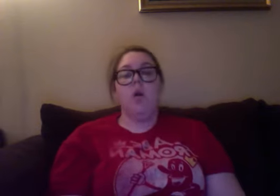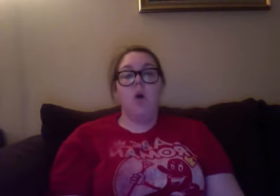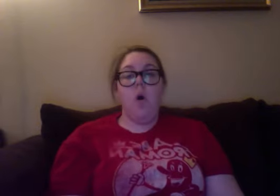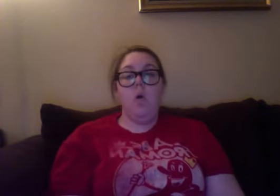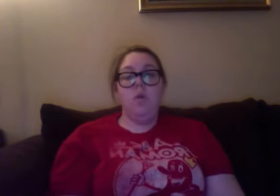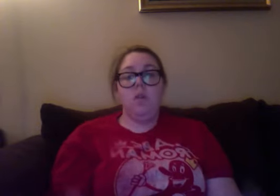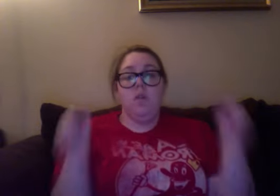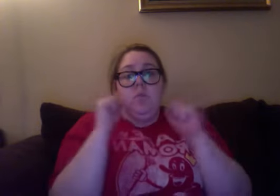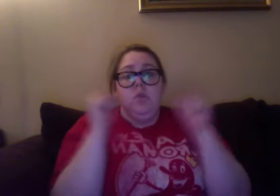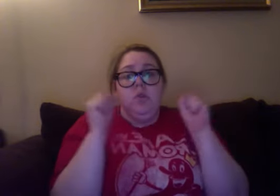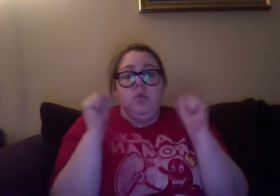cold,